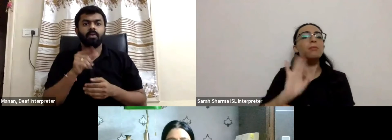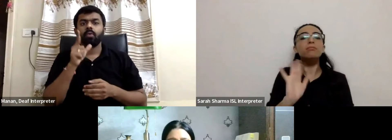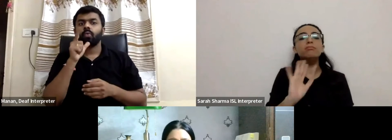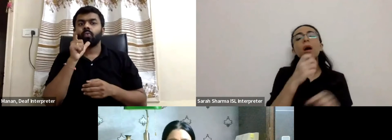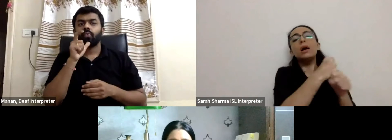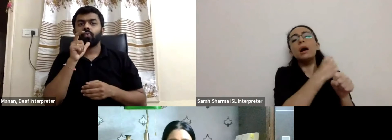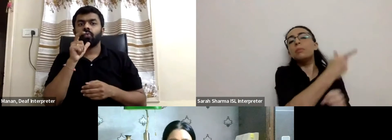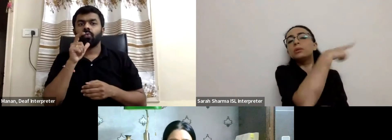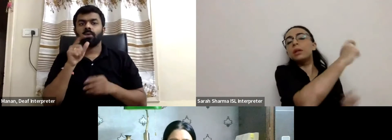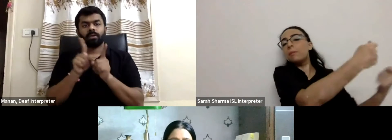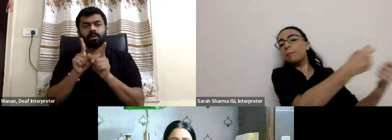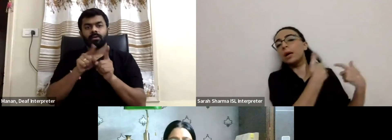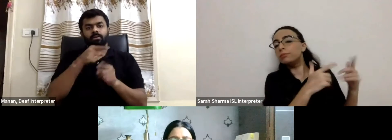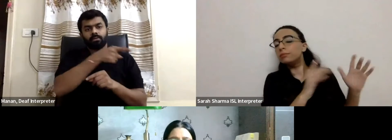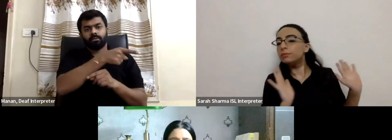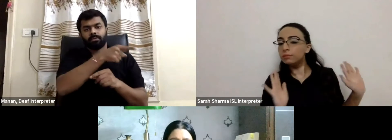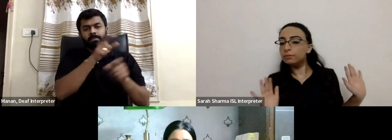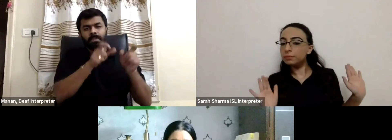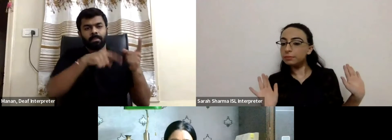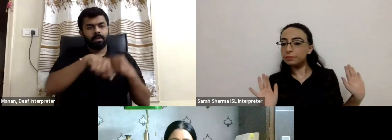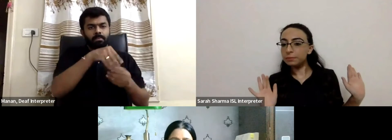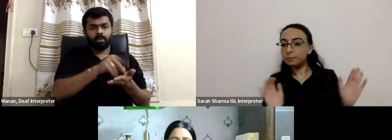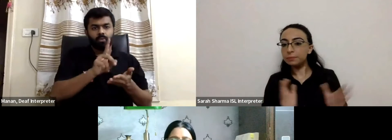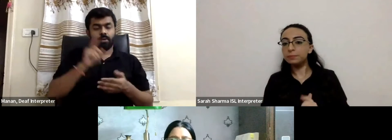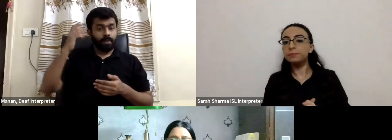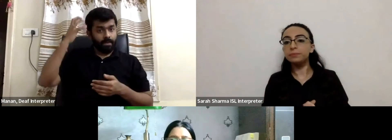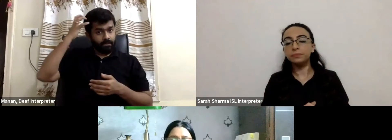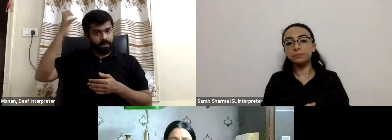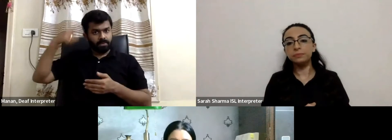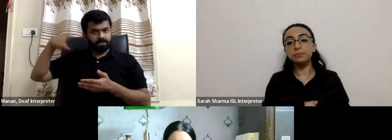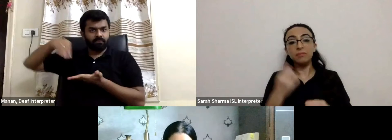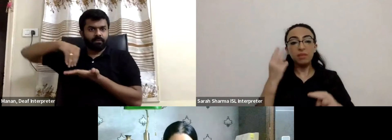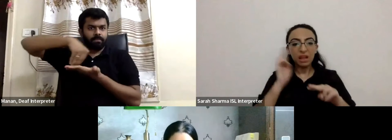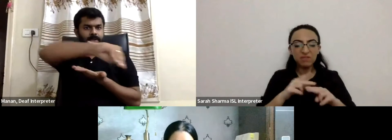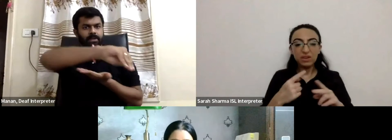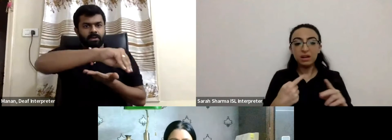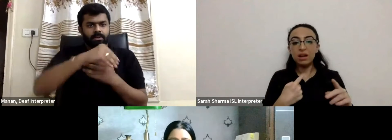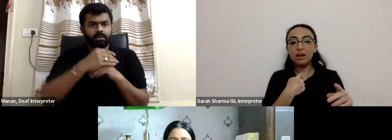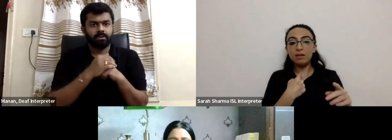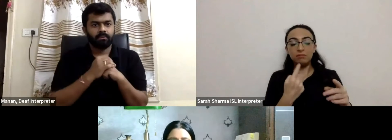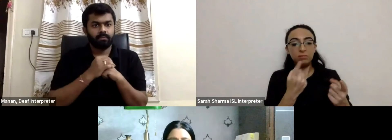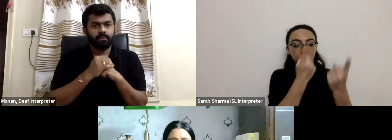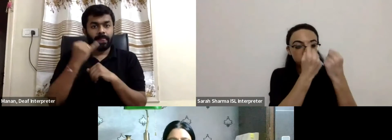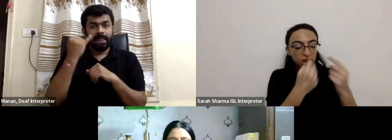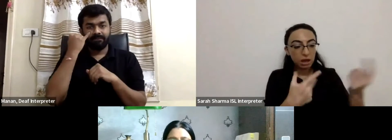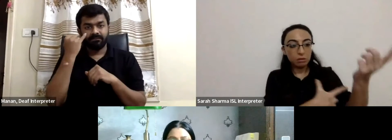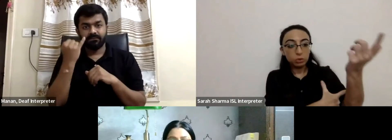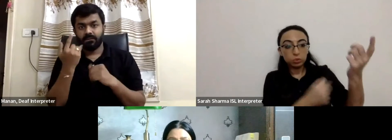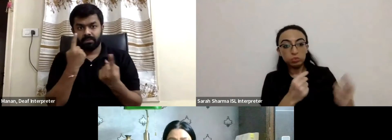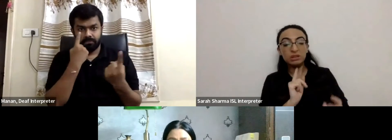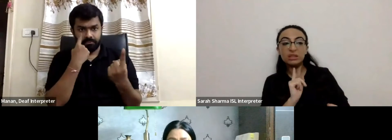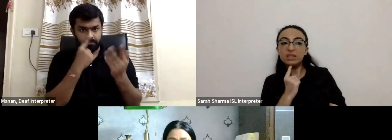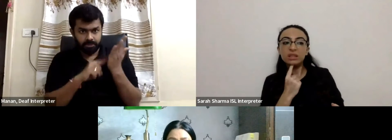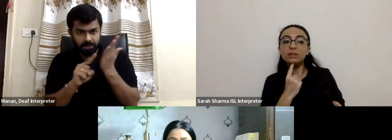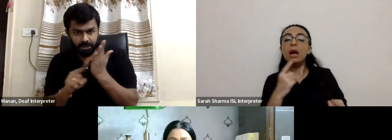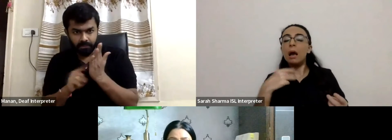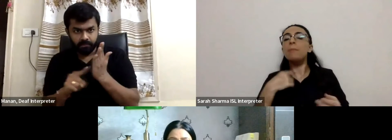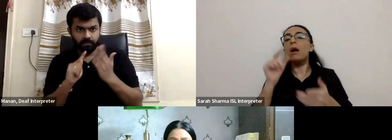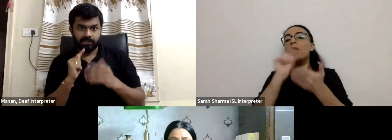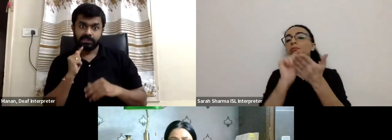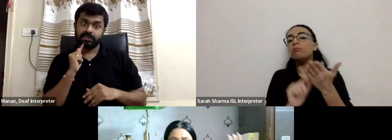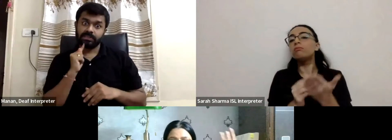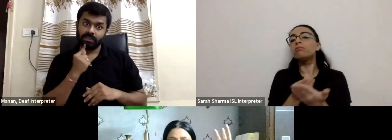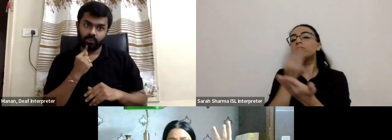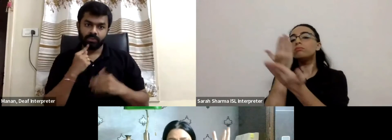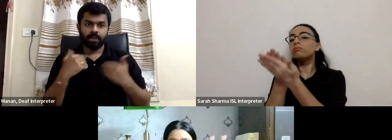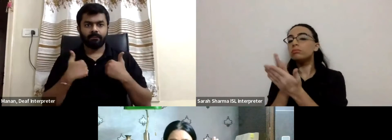Some high-end diagnostic tests can also be requisitioned from Mohalla clinics. As I mentioned, 212 lab